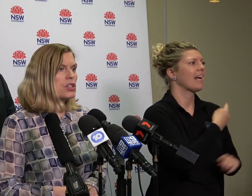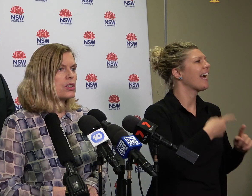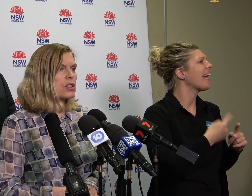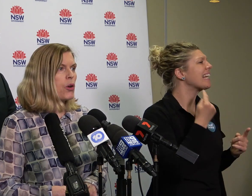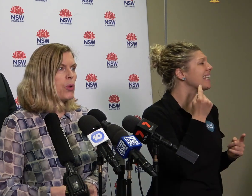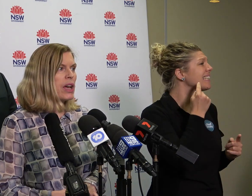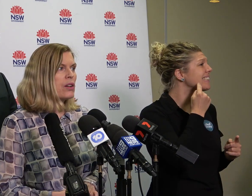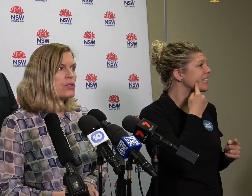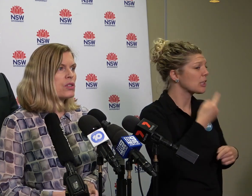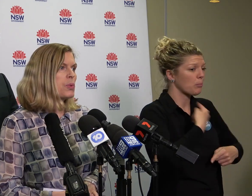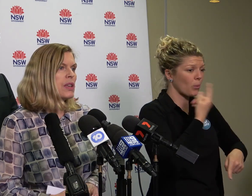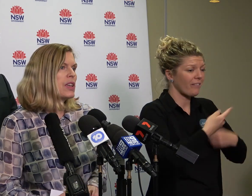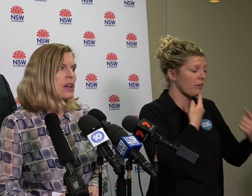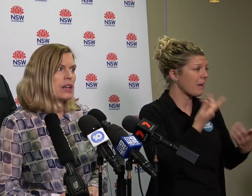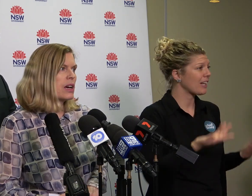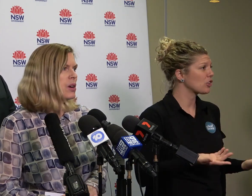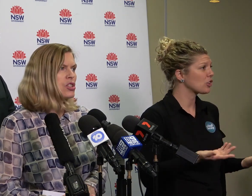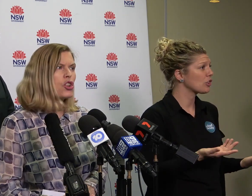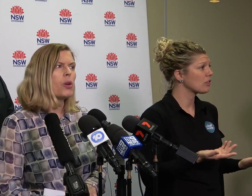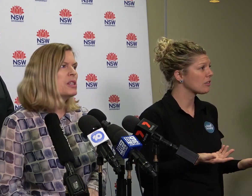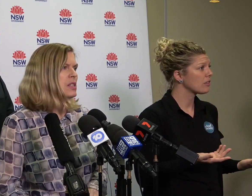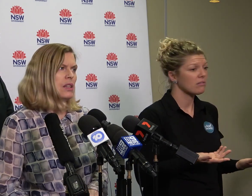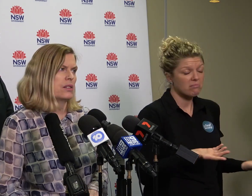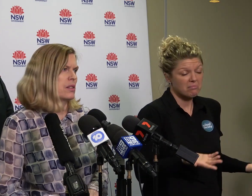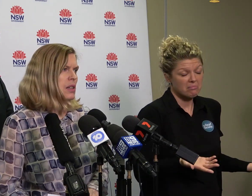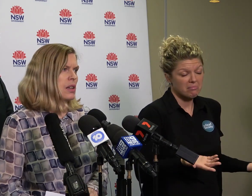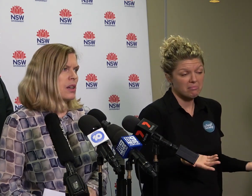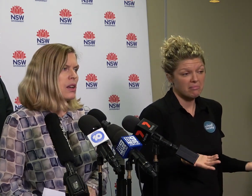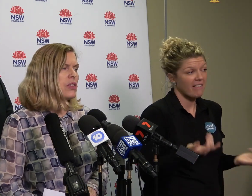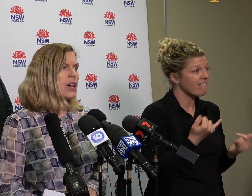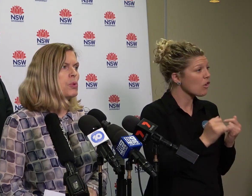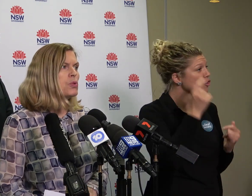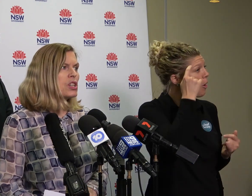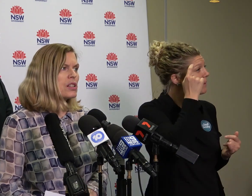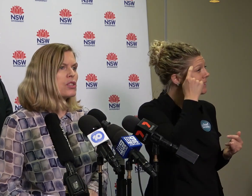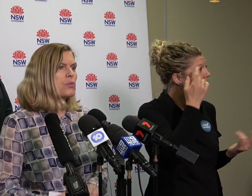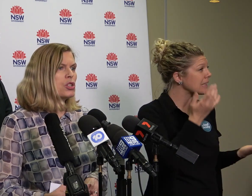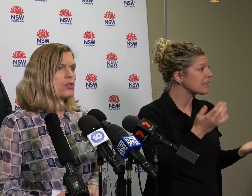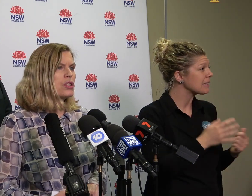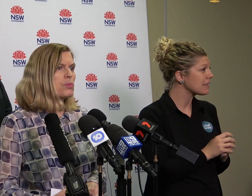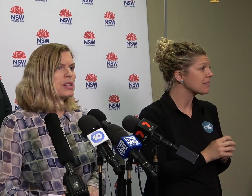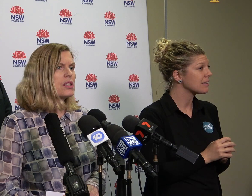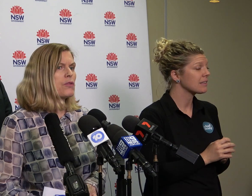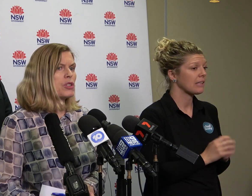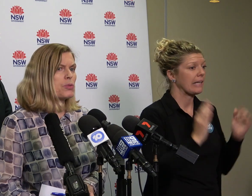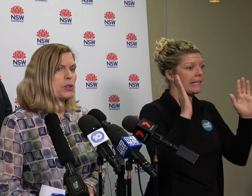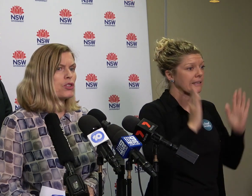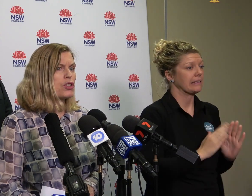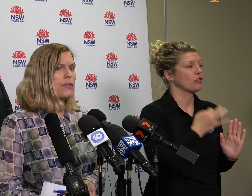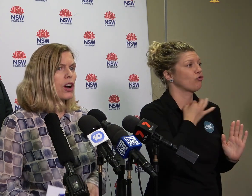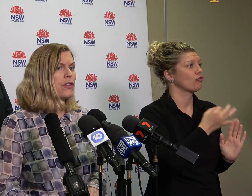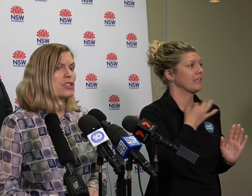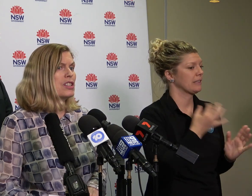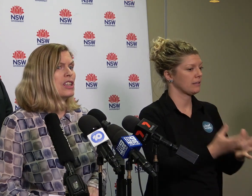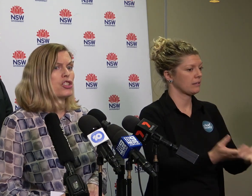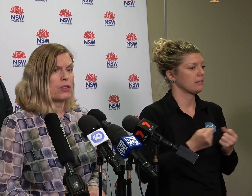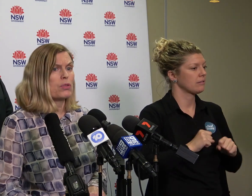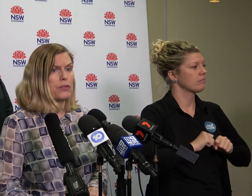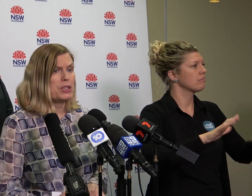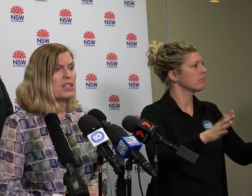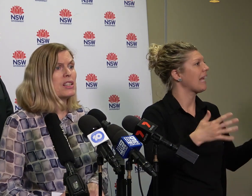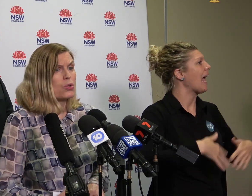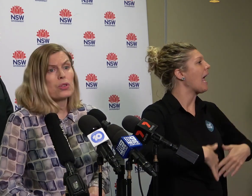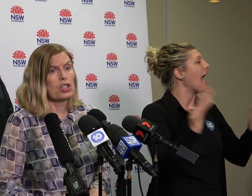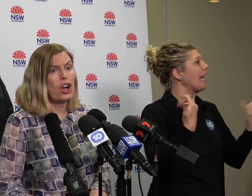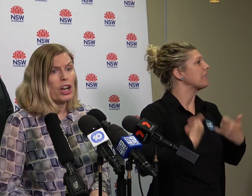simple messages around that we're giving out now are just common sense. They will just reduce the risk of respiratory viruses in